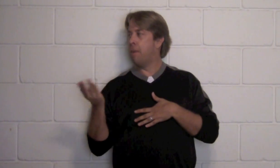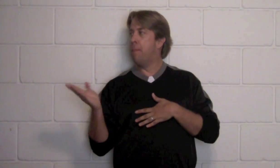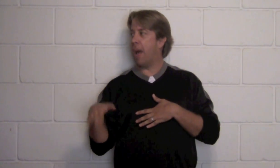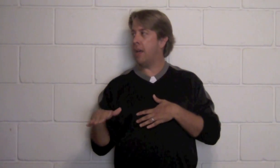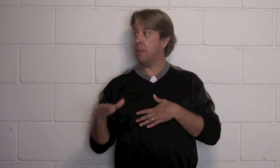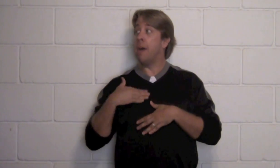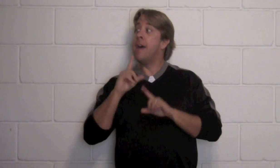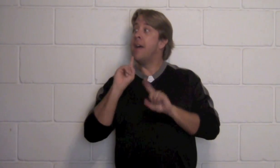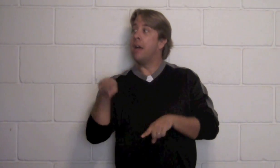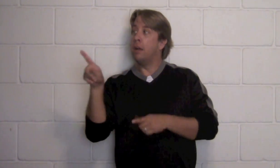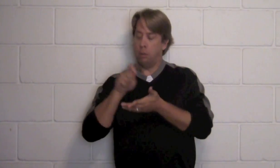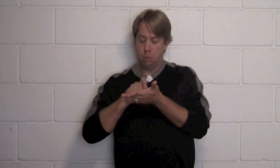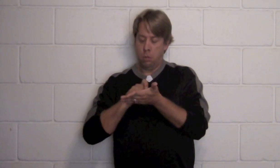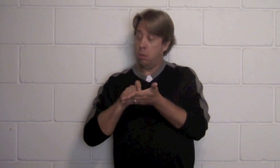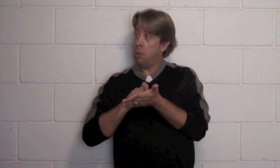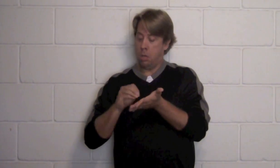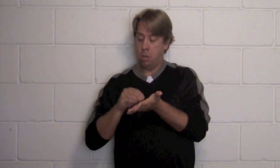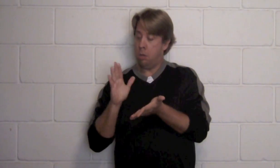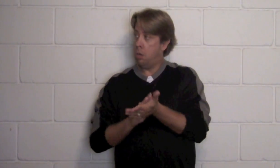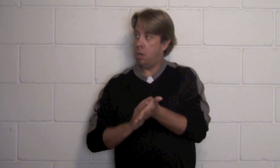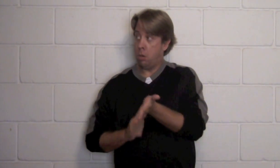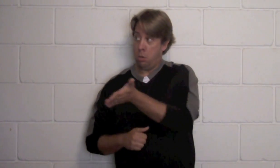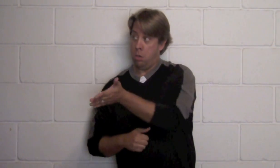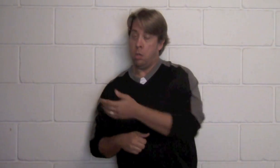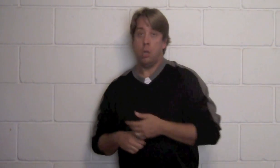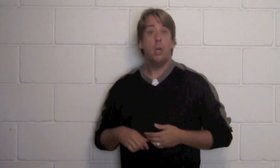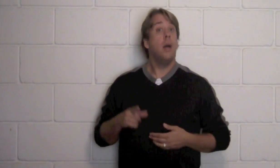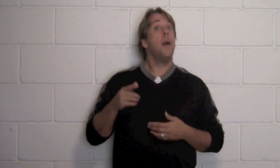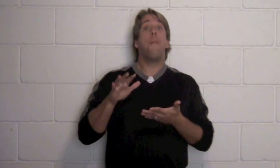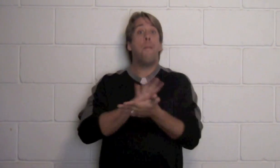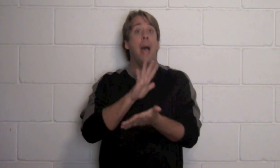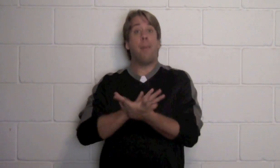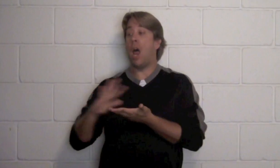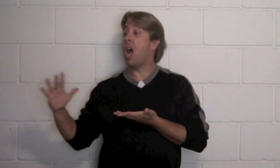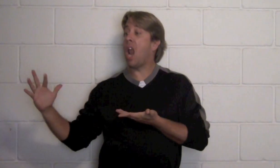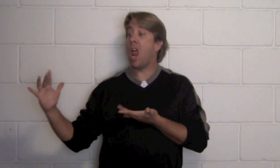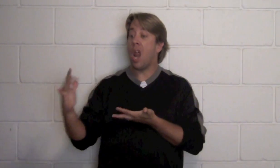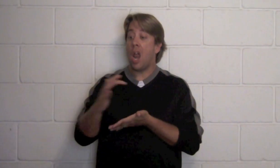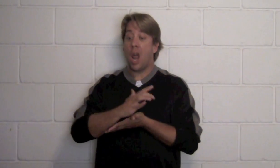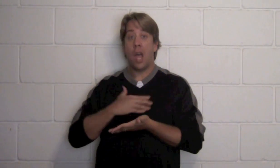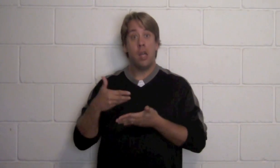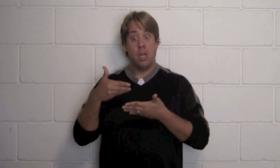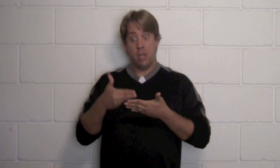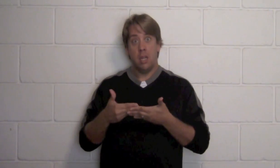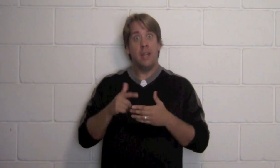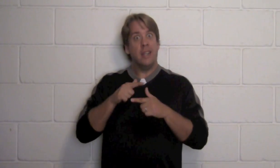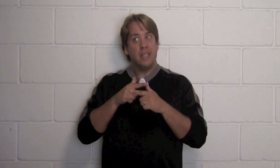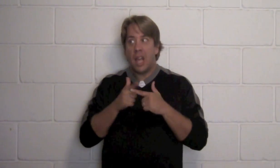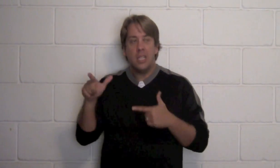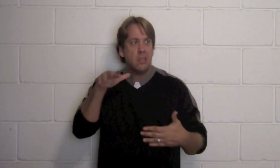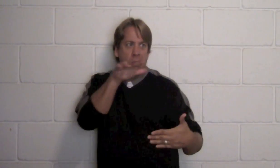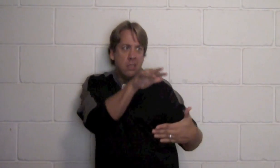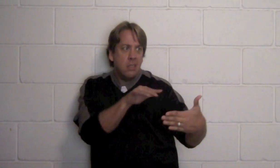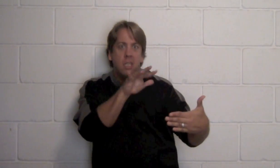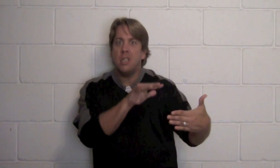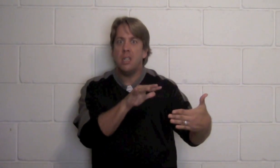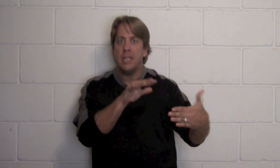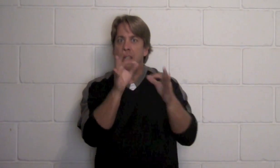got $5. Let's go. Write down your answers, which restaurant. And then one person collects all the pieces of paper, and then